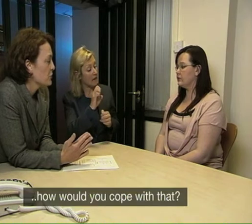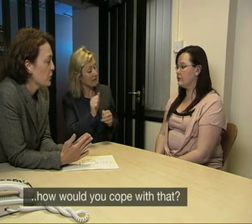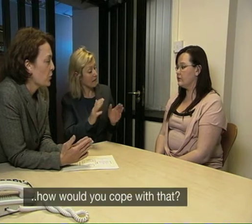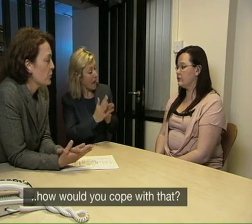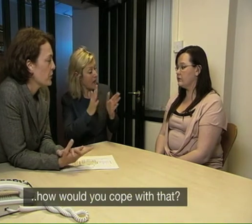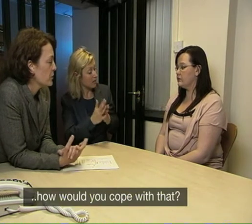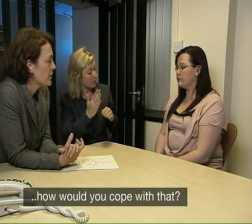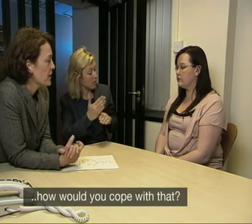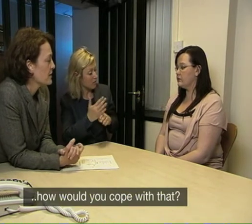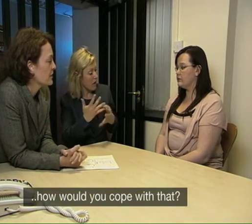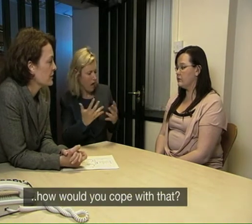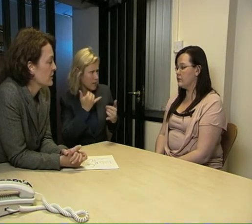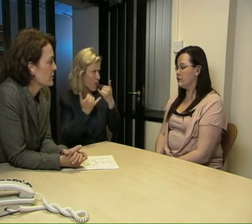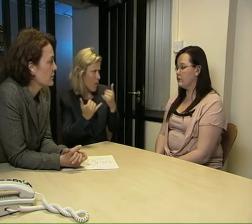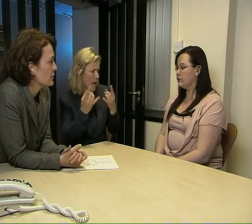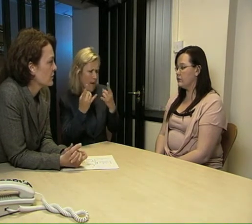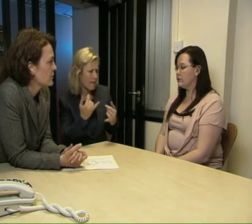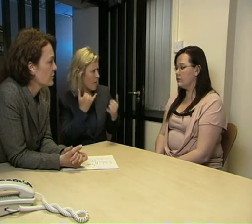would you cope with that?